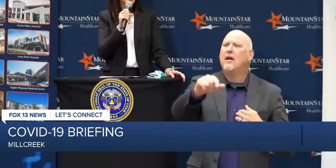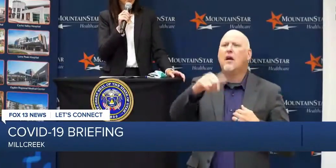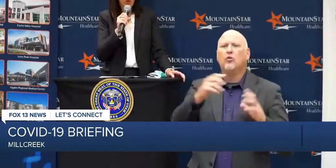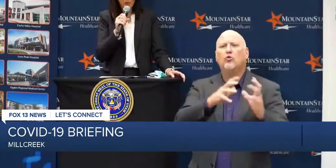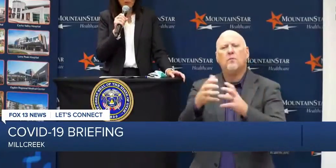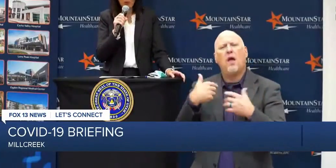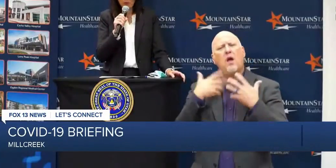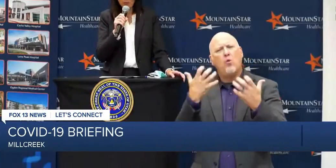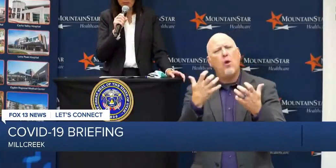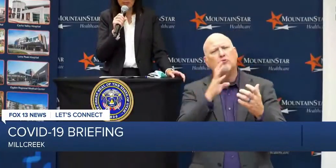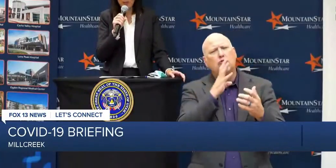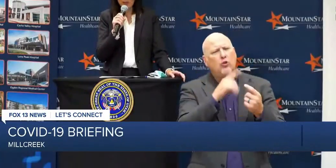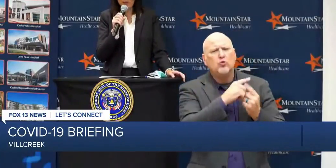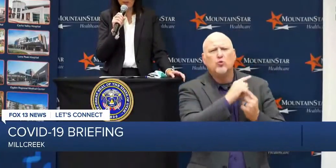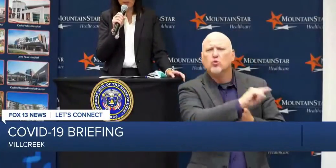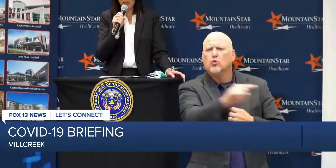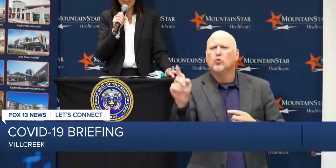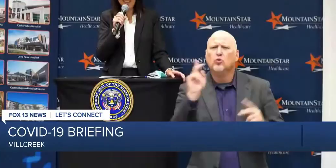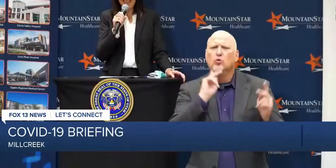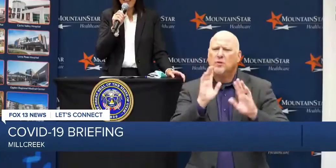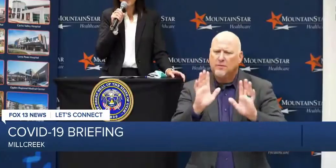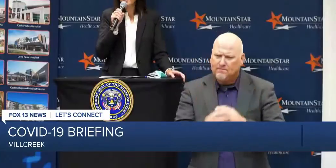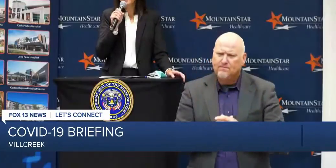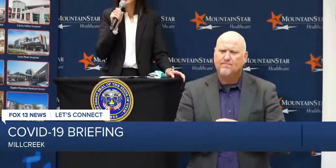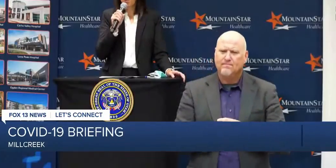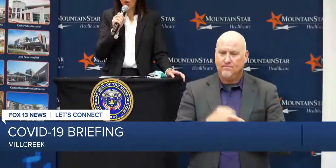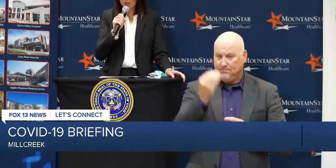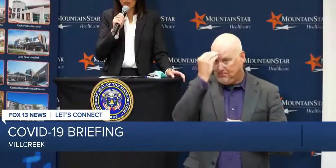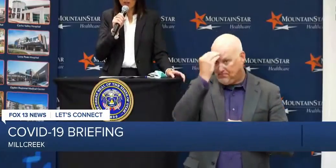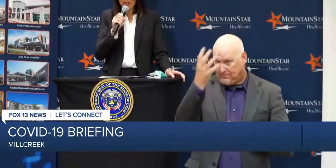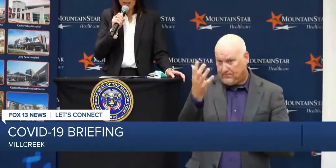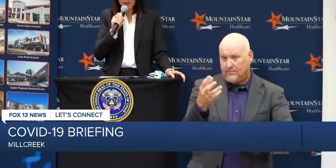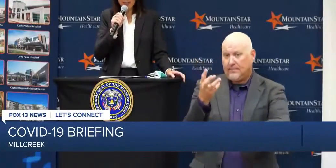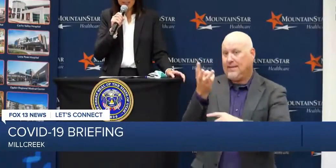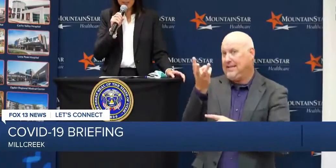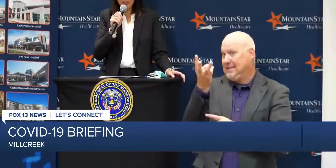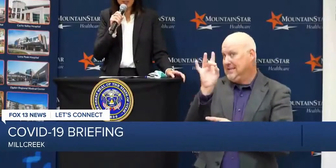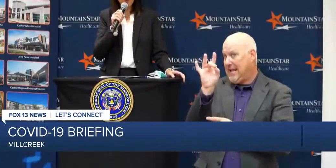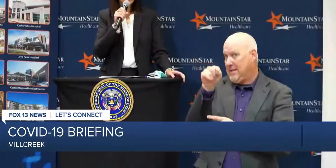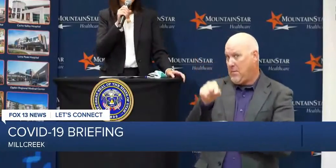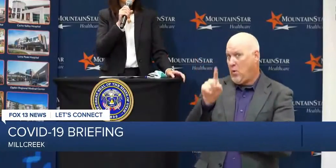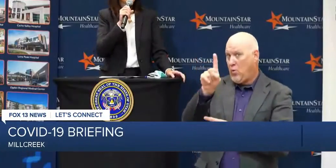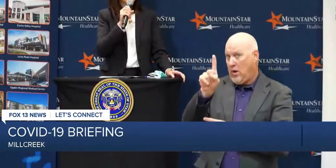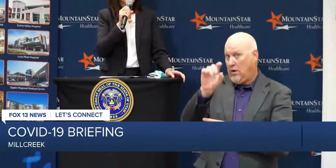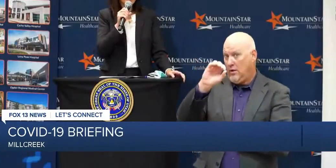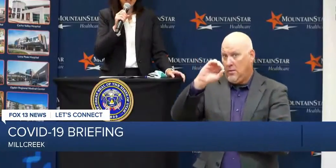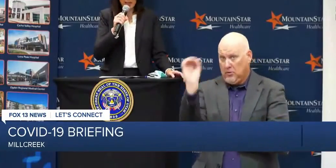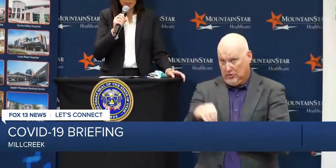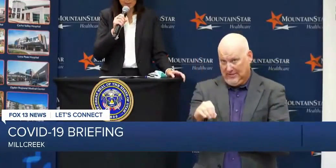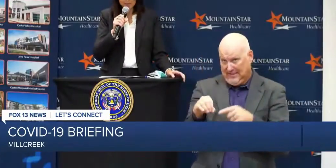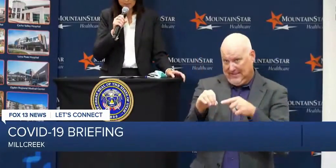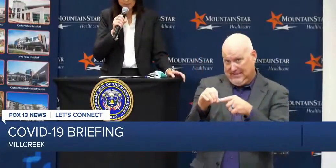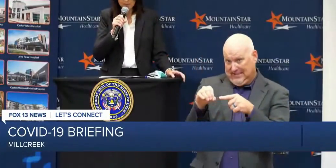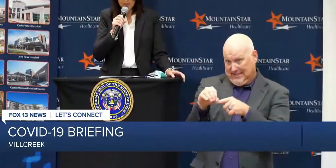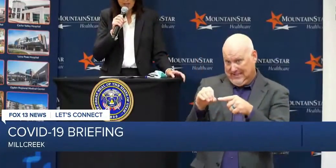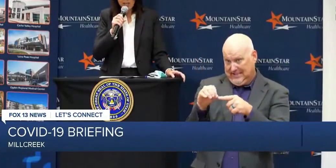that 68.1% of Utahns 18 and older have received at least one dose as of